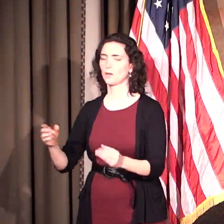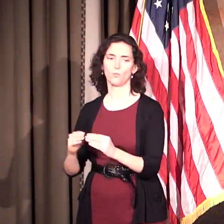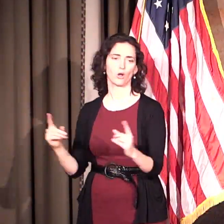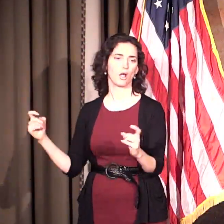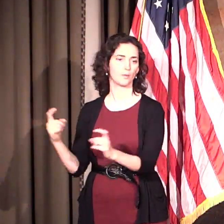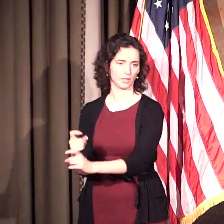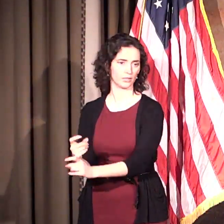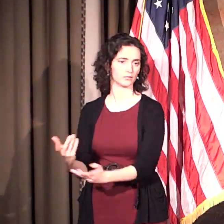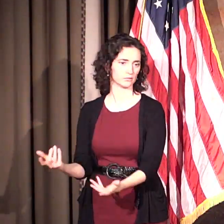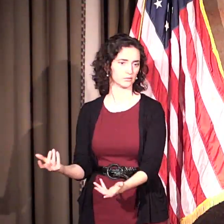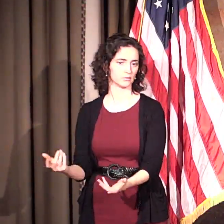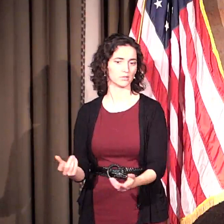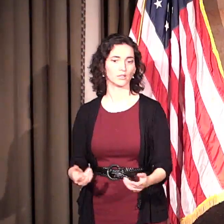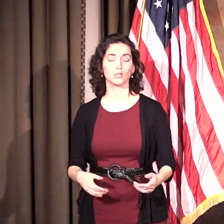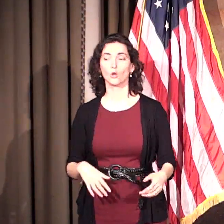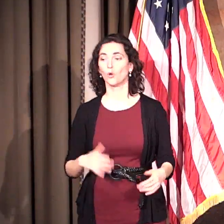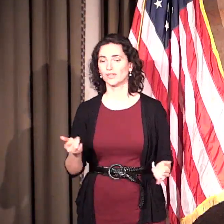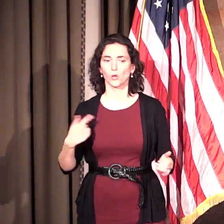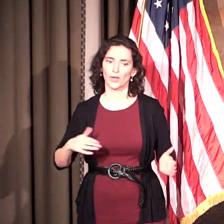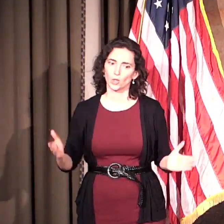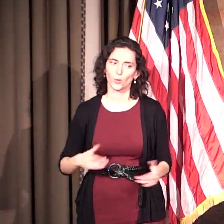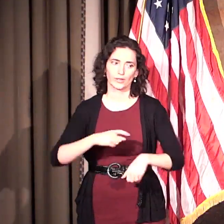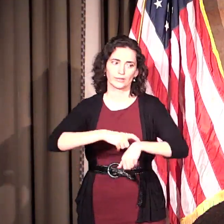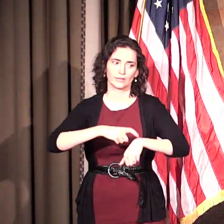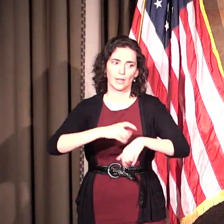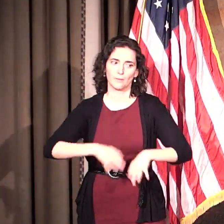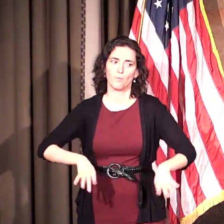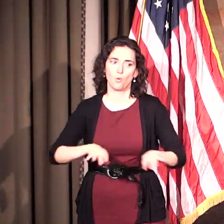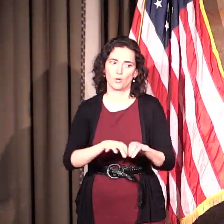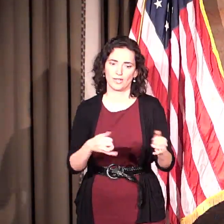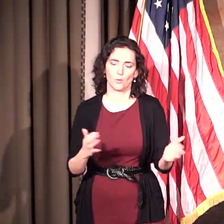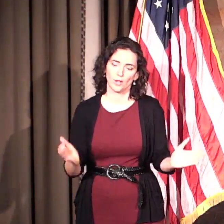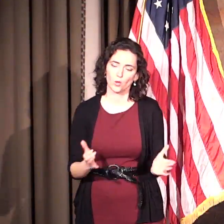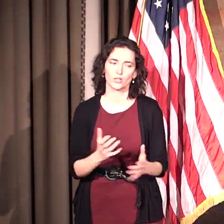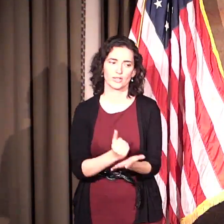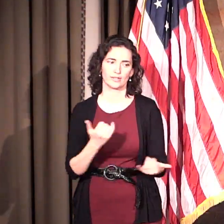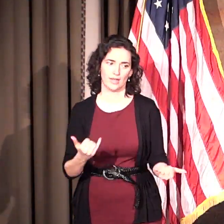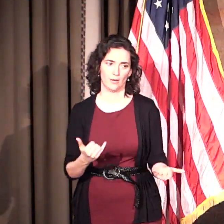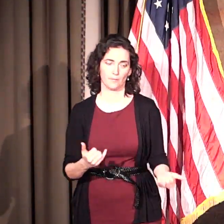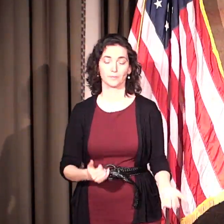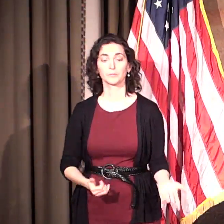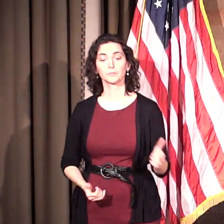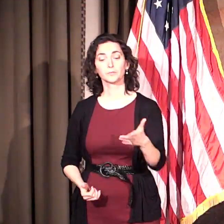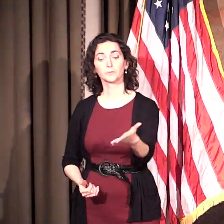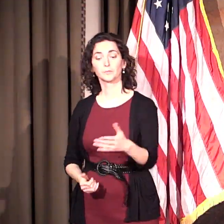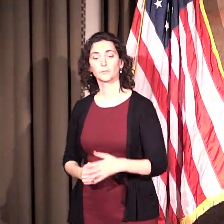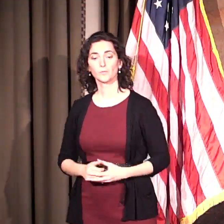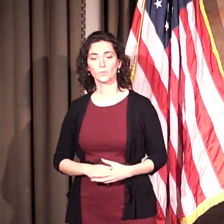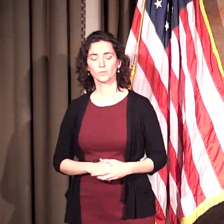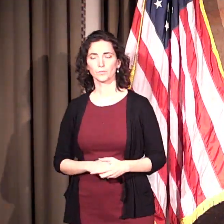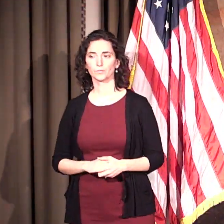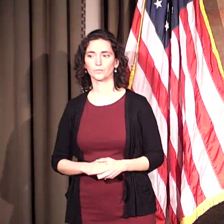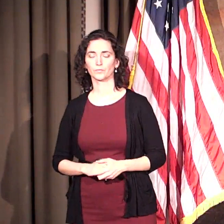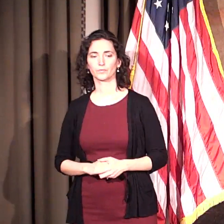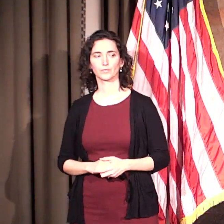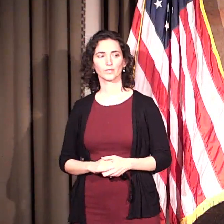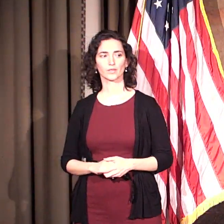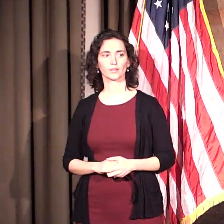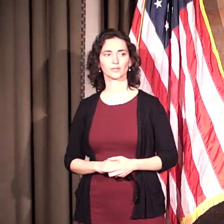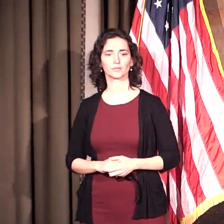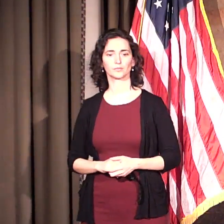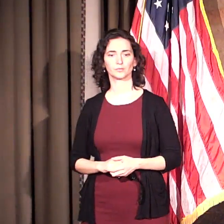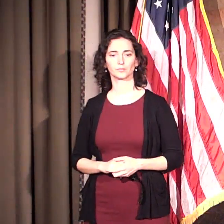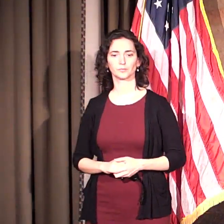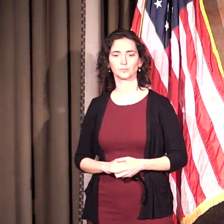and because time is of the essence, we're encouraging them to do it now. Yes? Based on the numbers, it seems like there's going